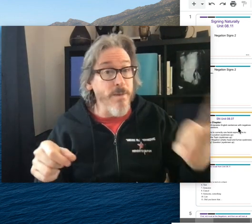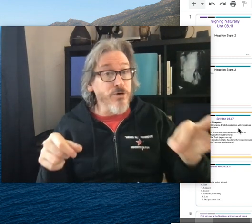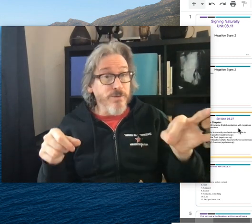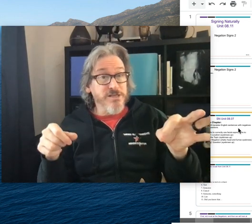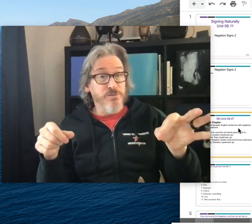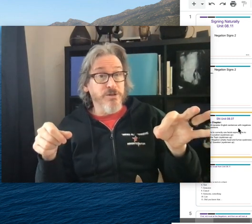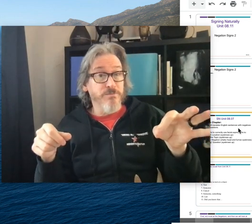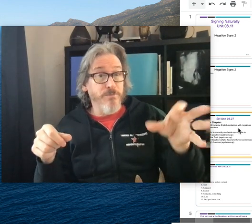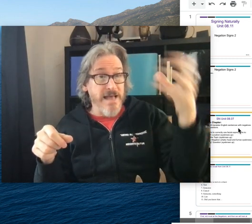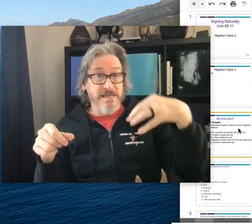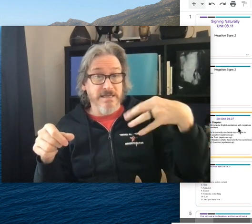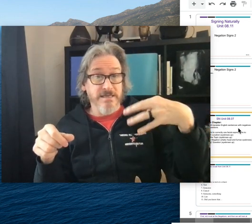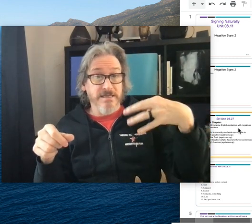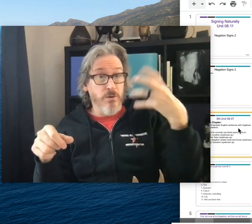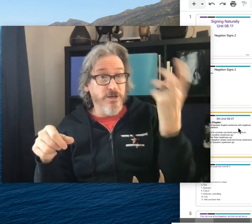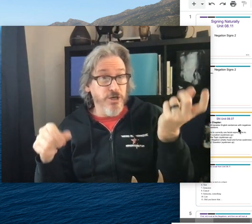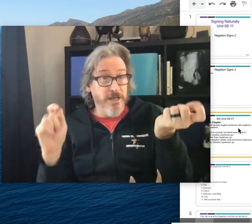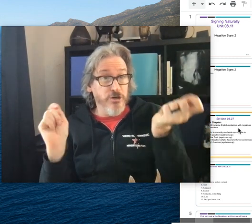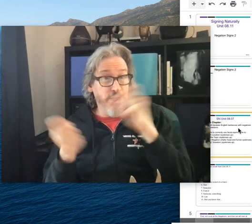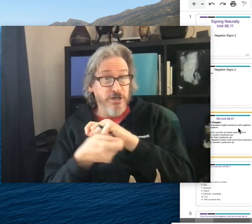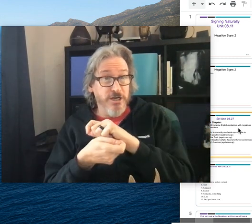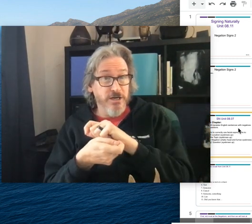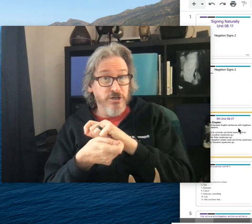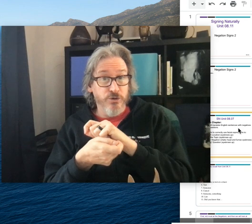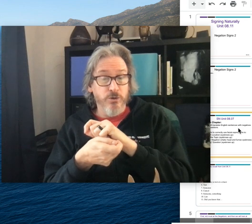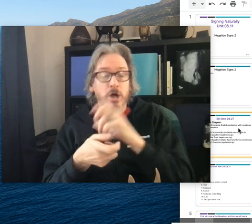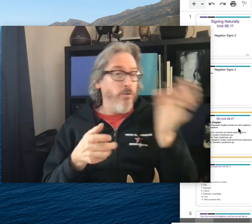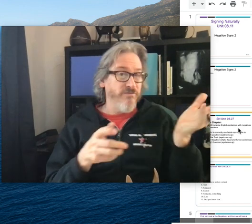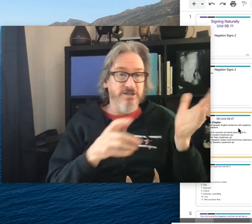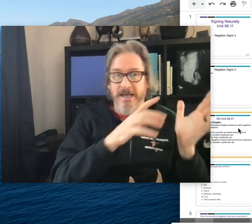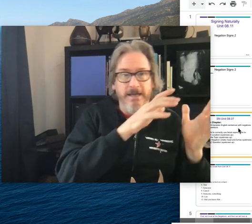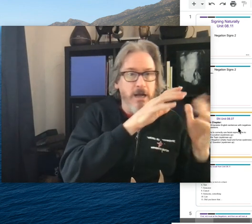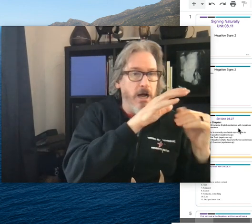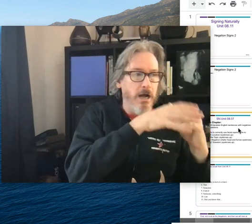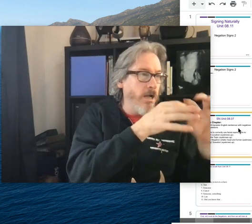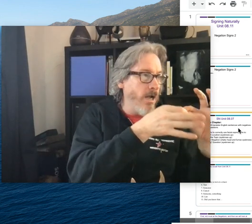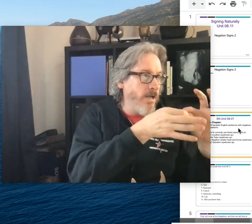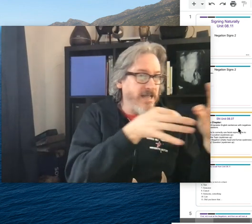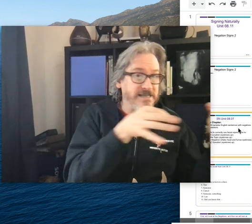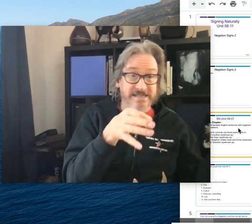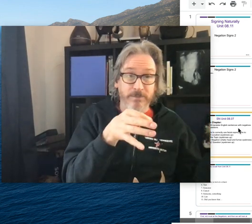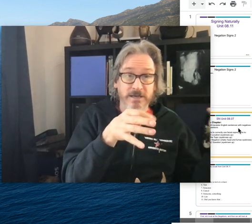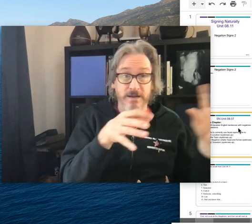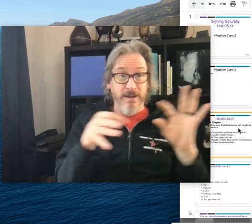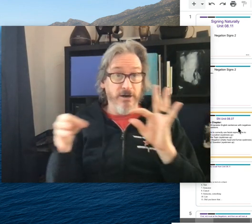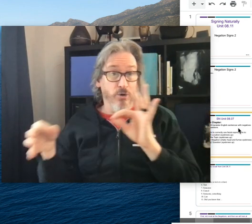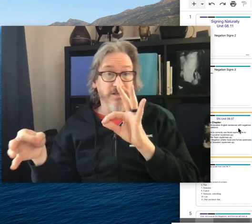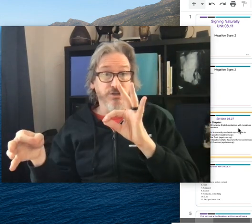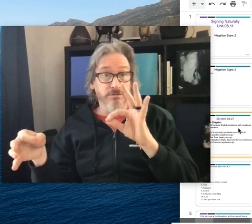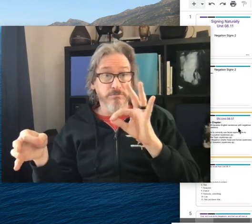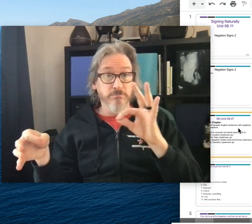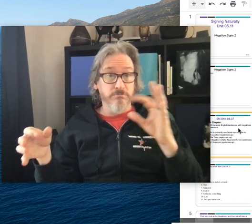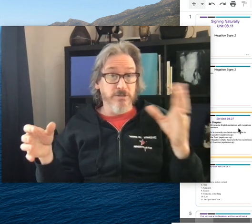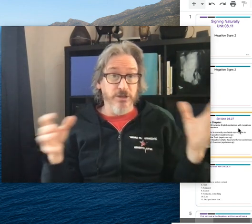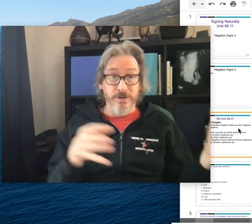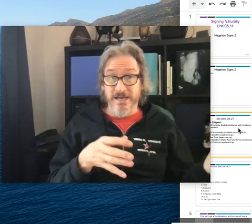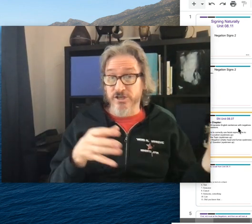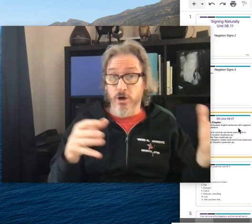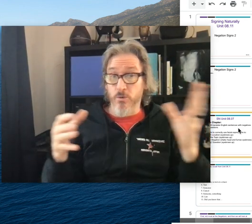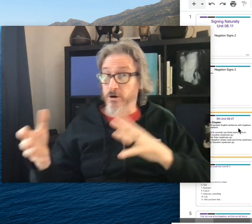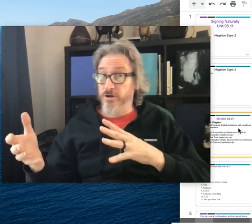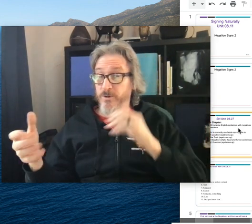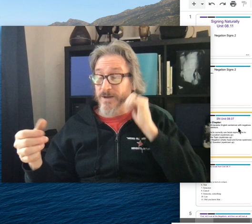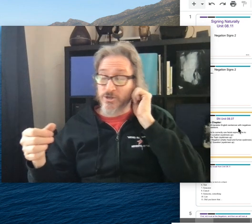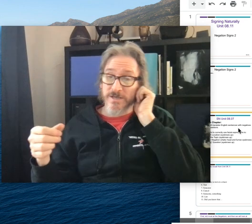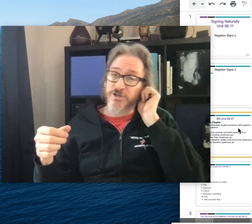So remember doing this with past sentences where we took it and changed it into, we've taken a statement and made it a question, either yes,